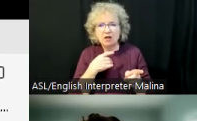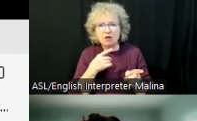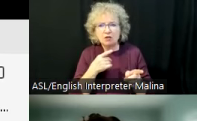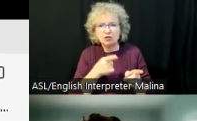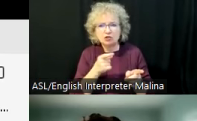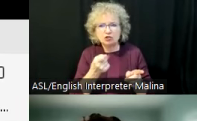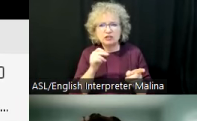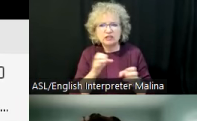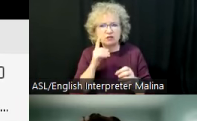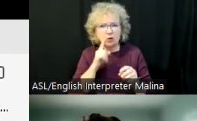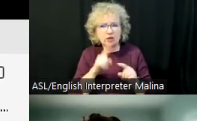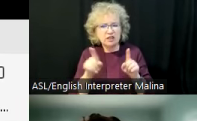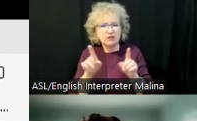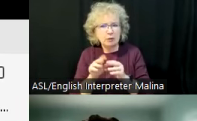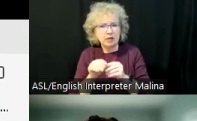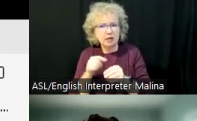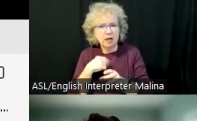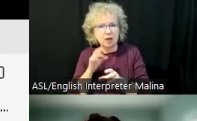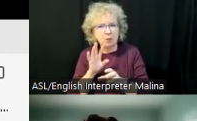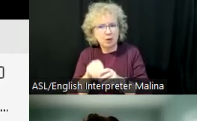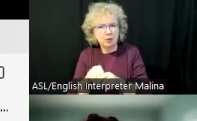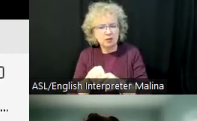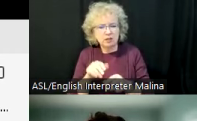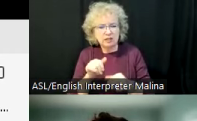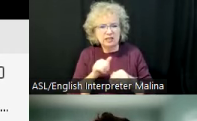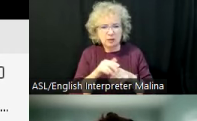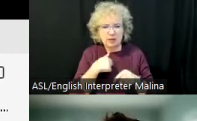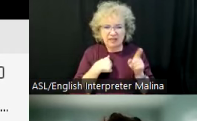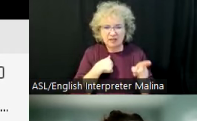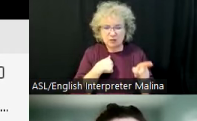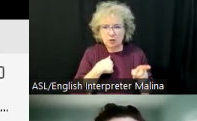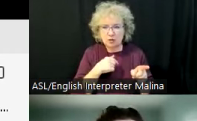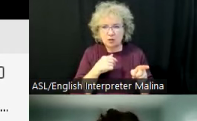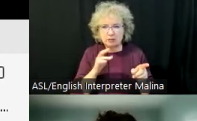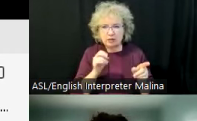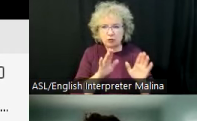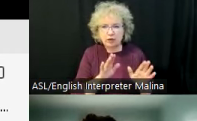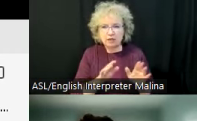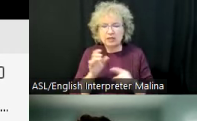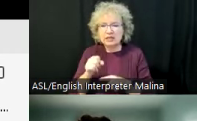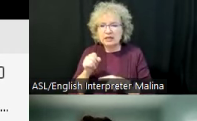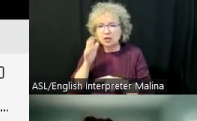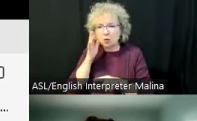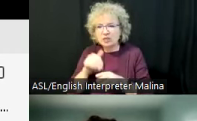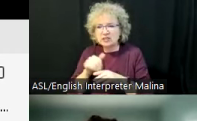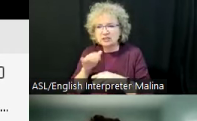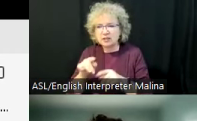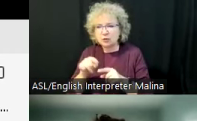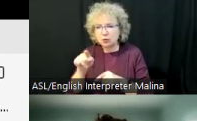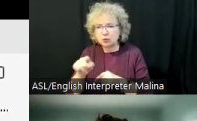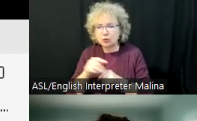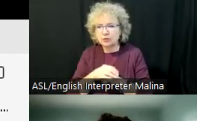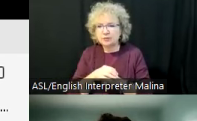for another meeting that I was a part of. So if you could send me this one, that would be great. Thank you. Yes, I will send that to you.